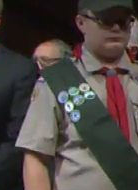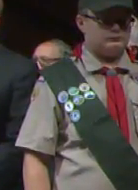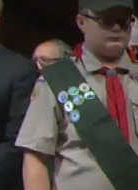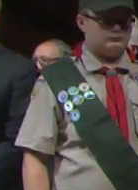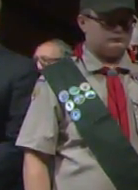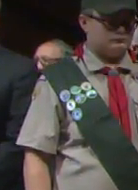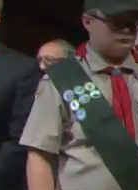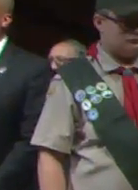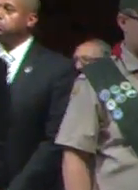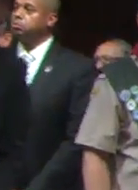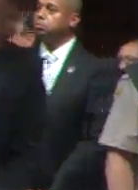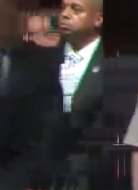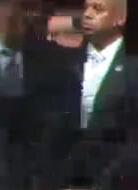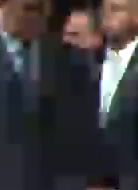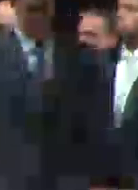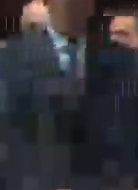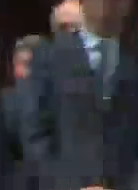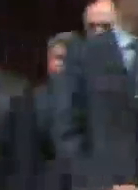Order.